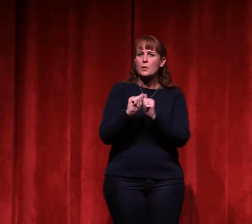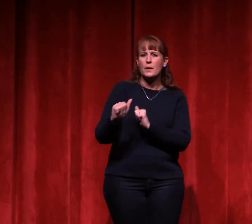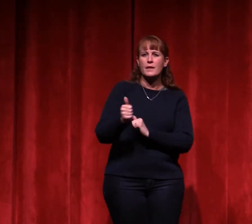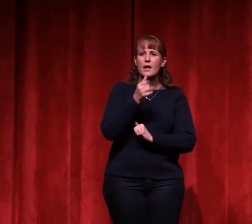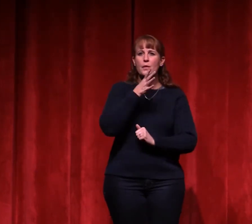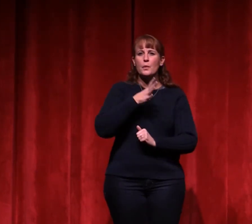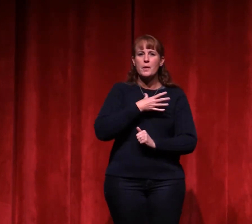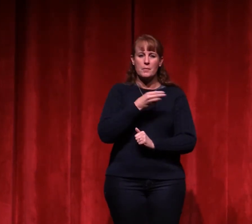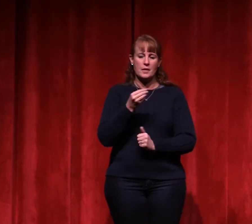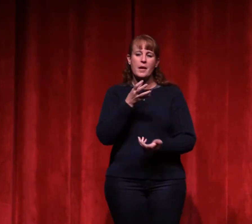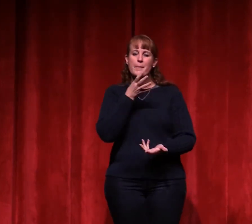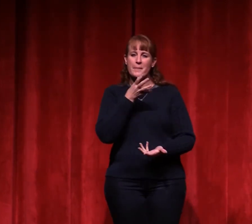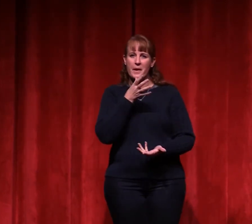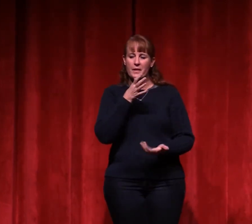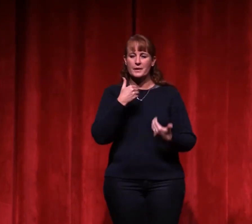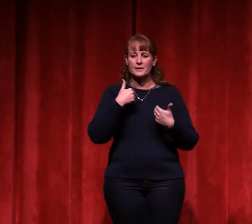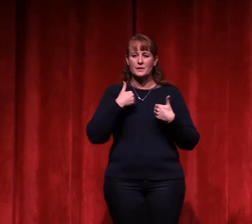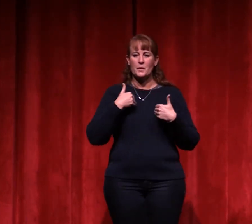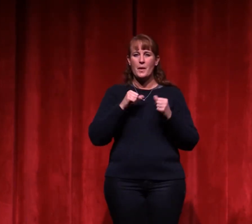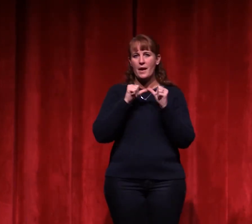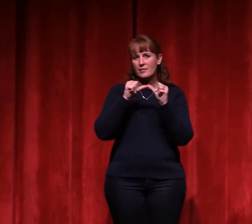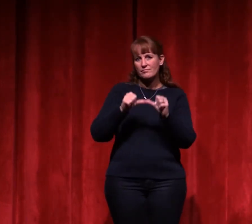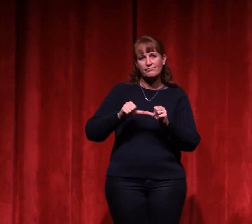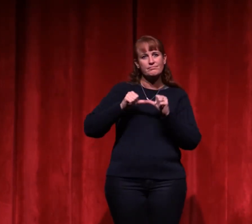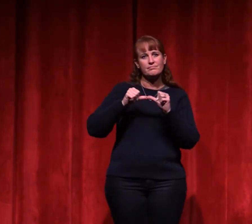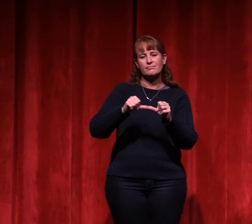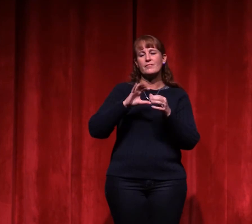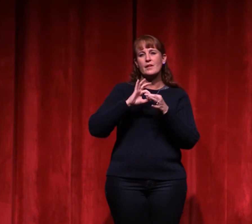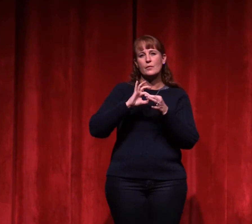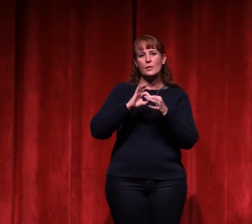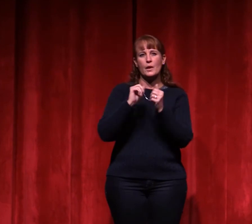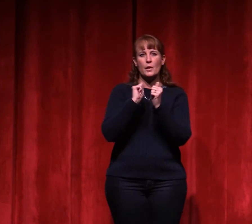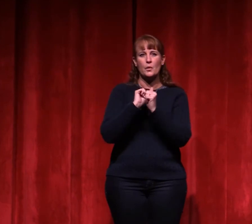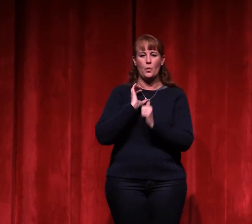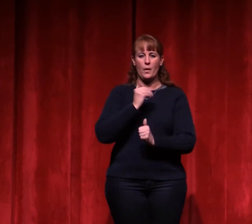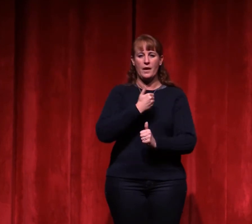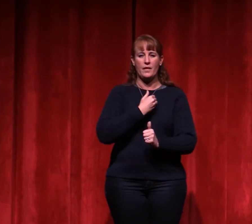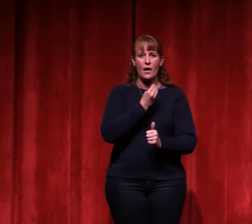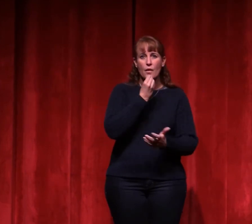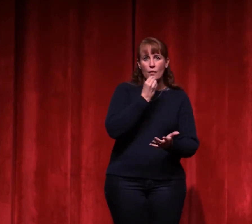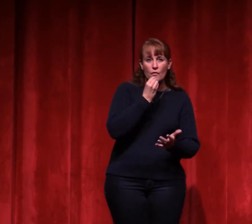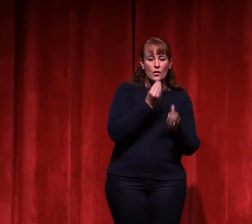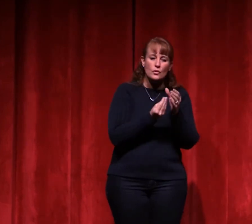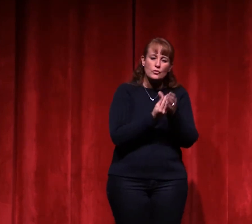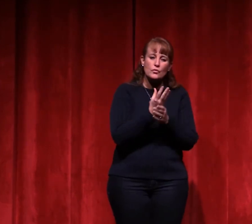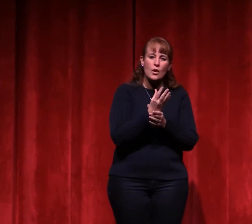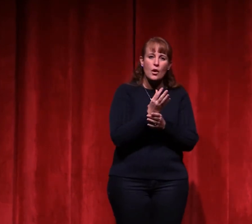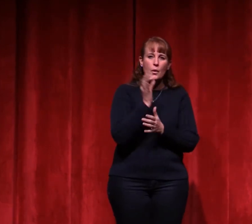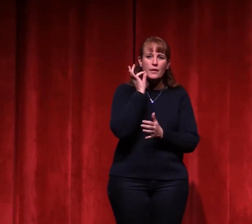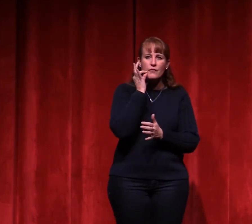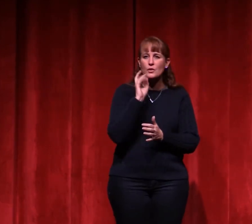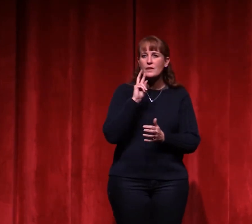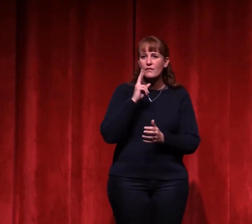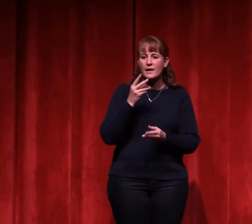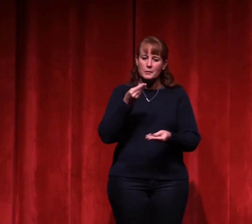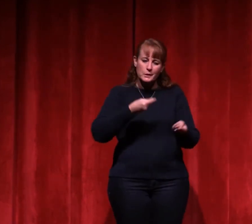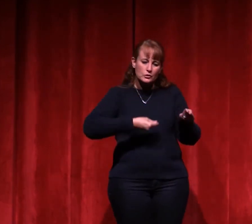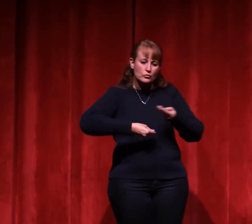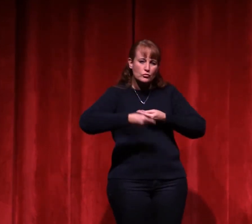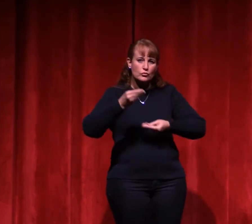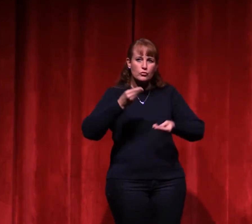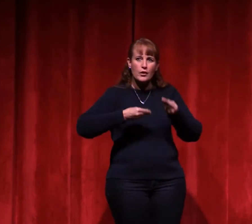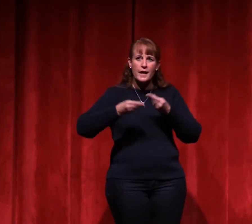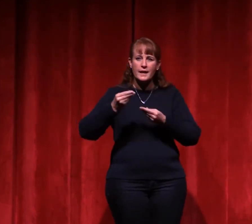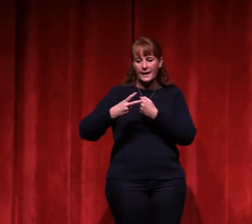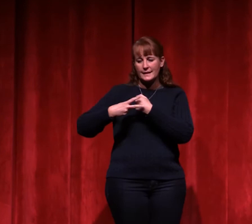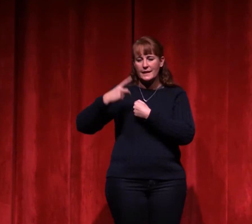women and mothers. We had a long-standing relationship with our produce, growing fruits and vegetables, trading them, putting them up for